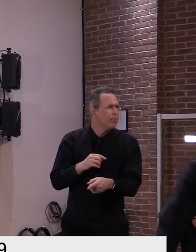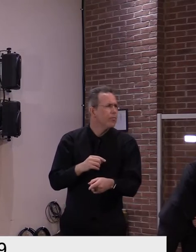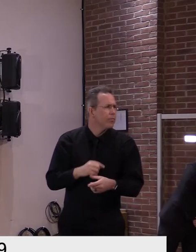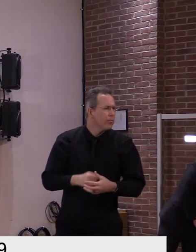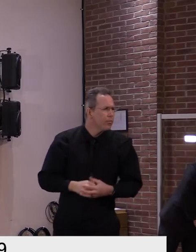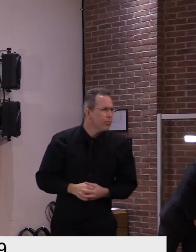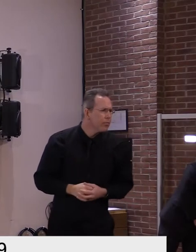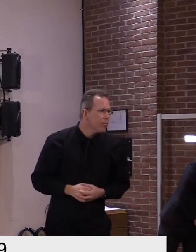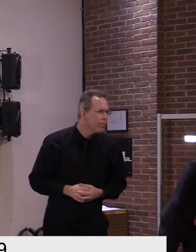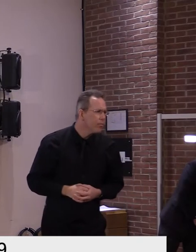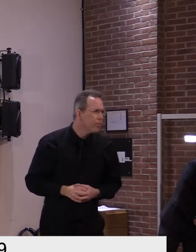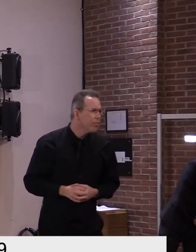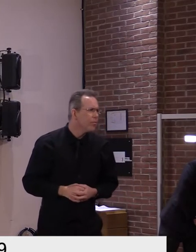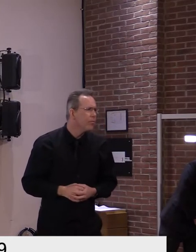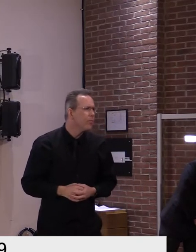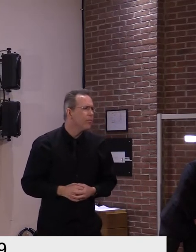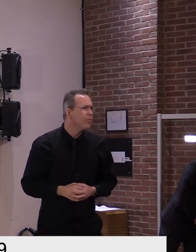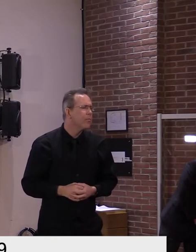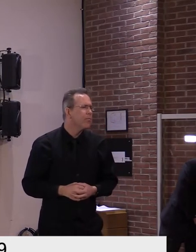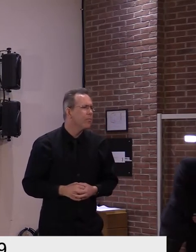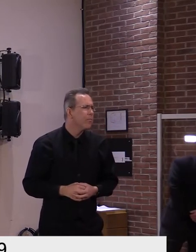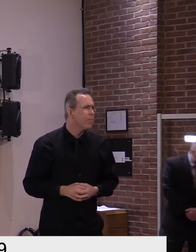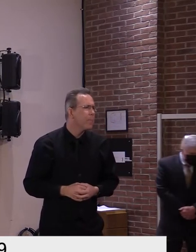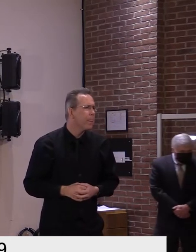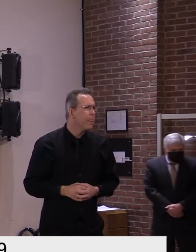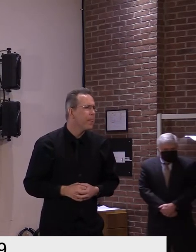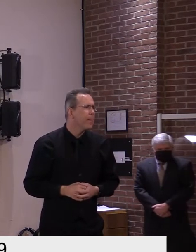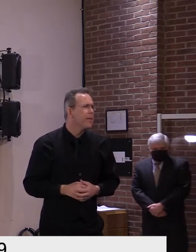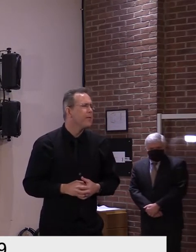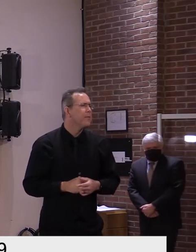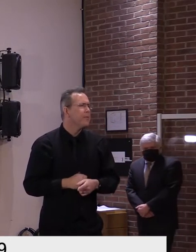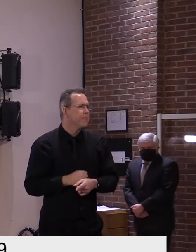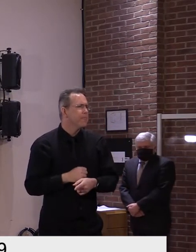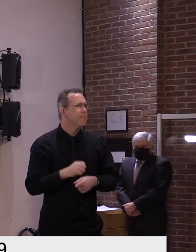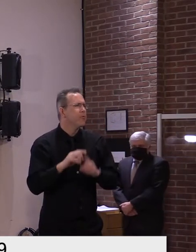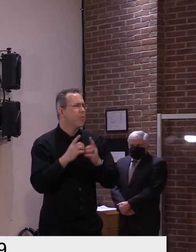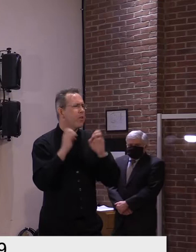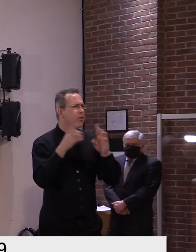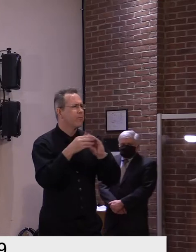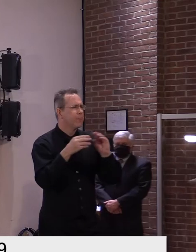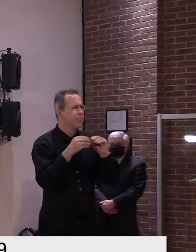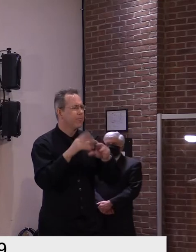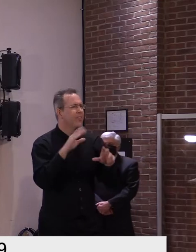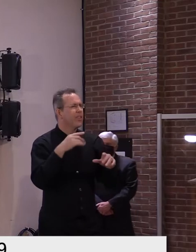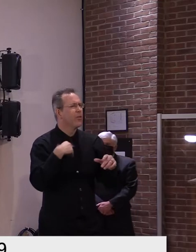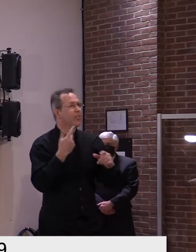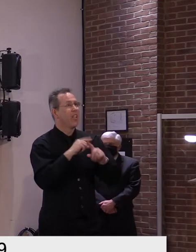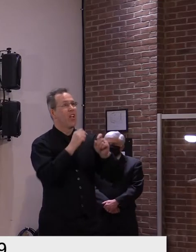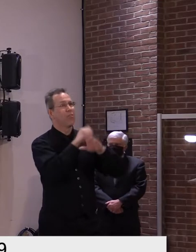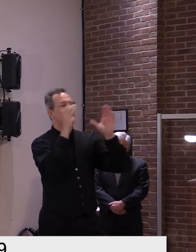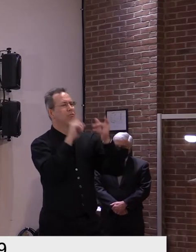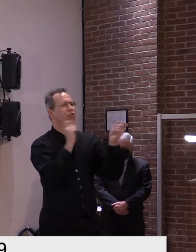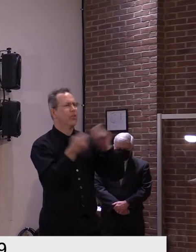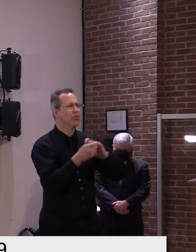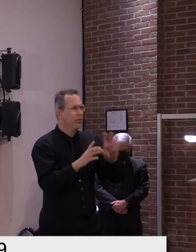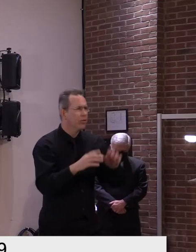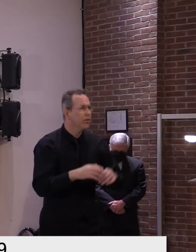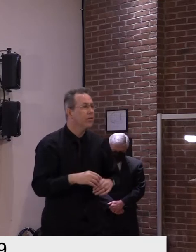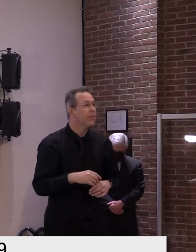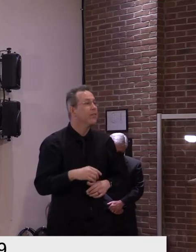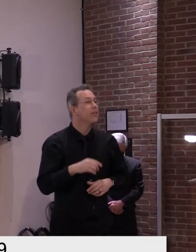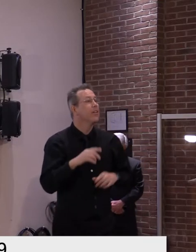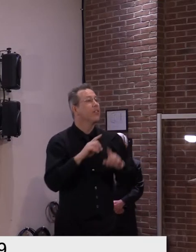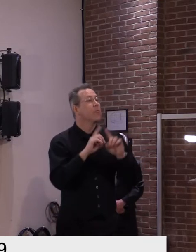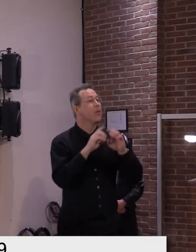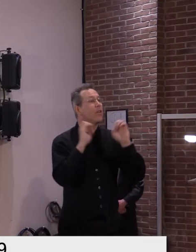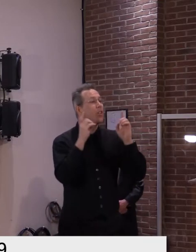out legislation that envisions some reforms, significant reforms to Vermont's education funding system. Just hoping to get